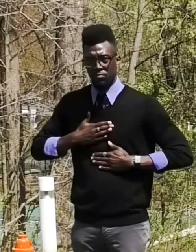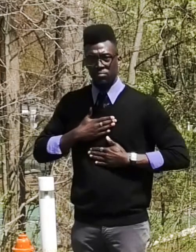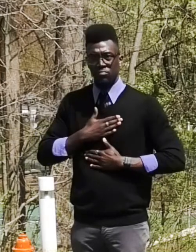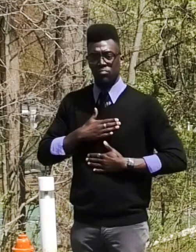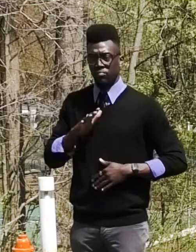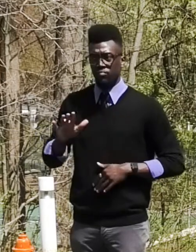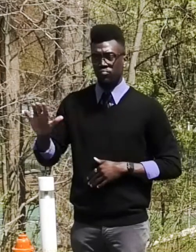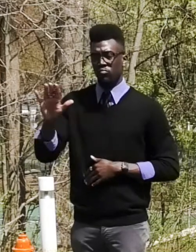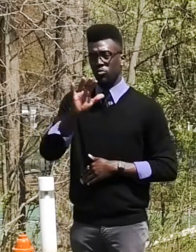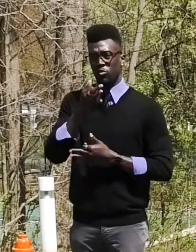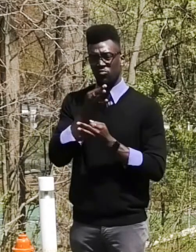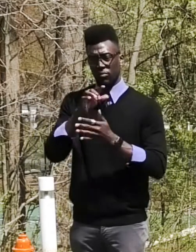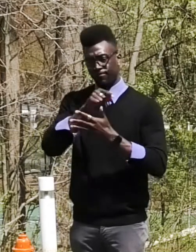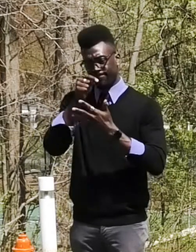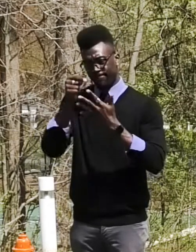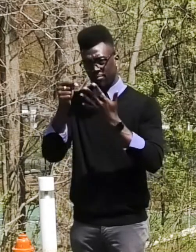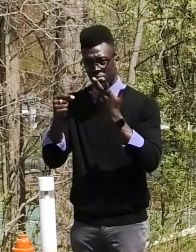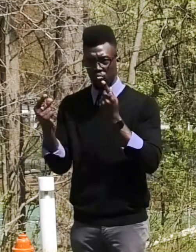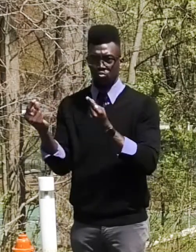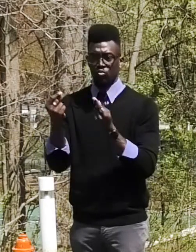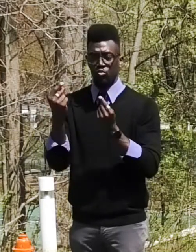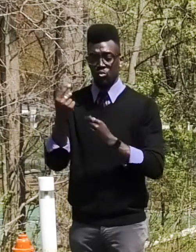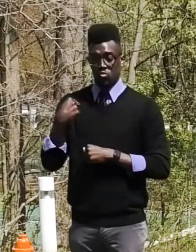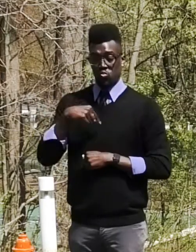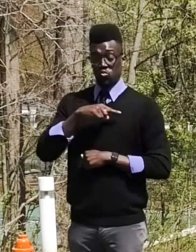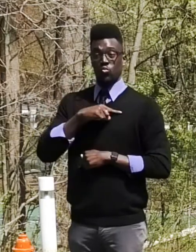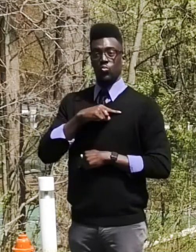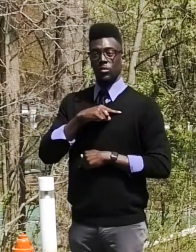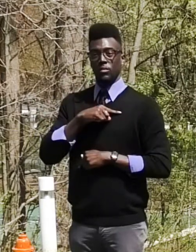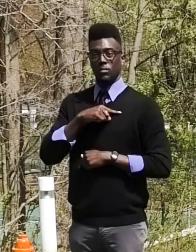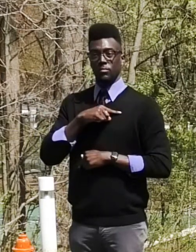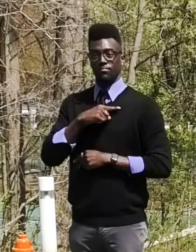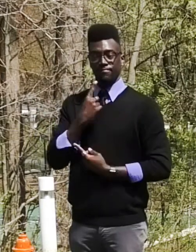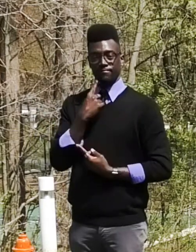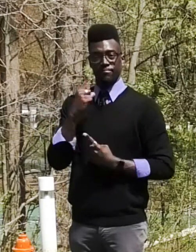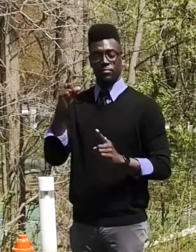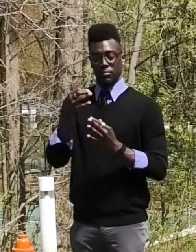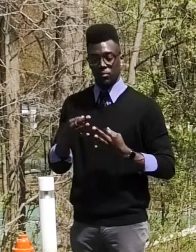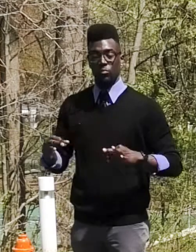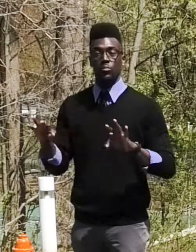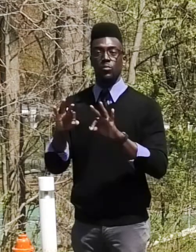those freedoms that we declare to be